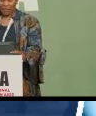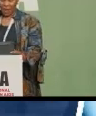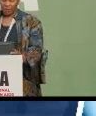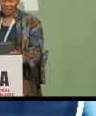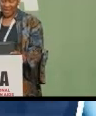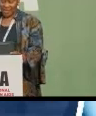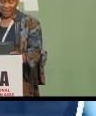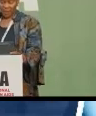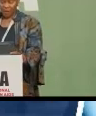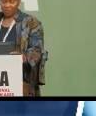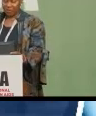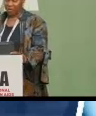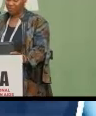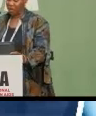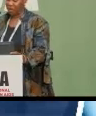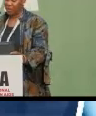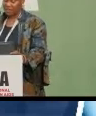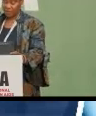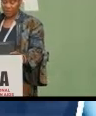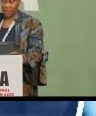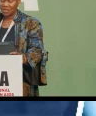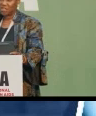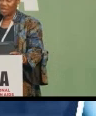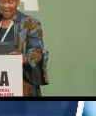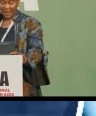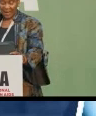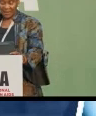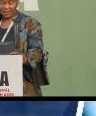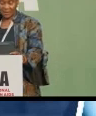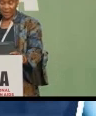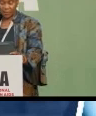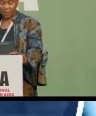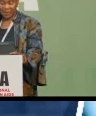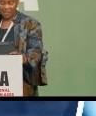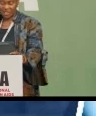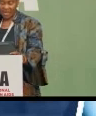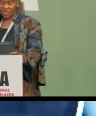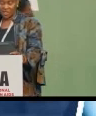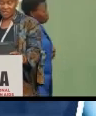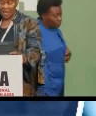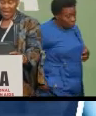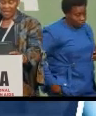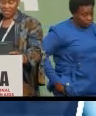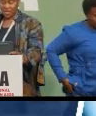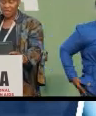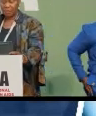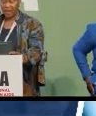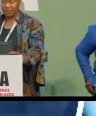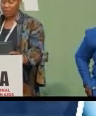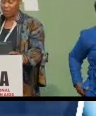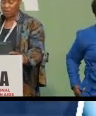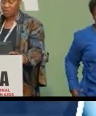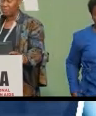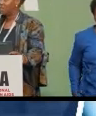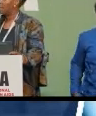So I would present a quick overview of the current epidemiology, highlight progress and challenges, and discuss the path